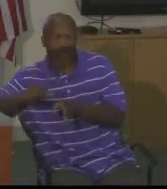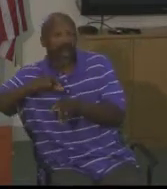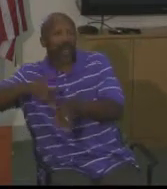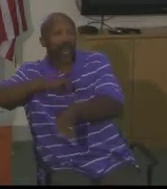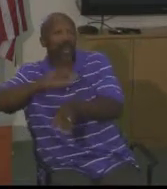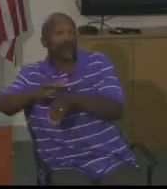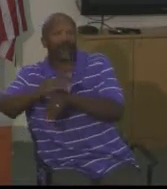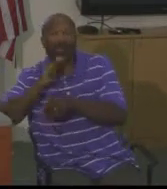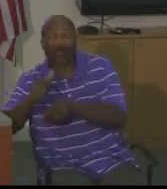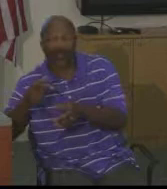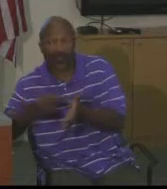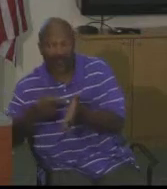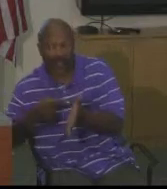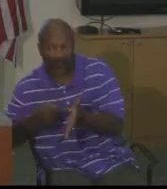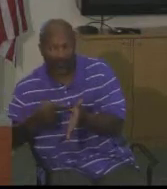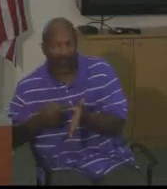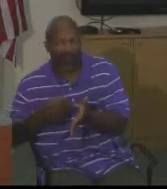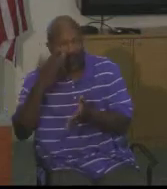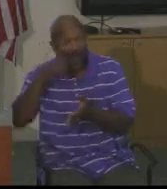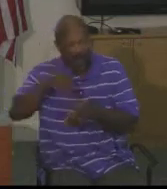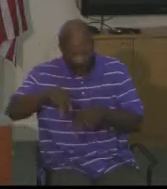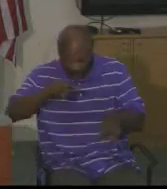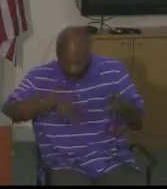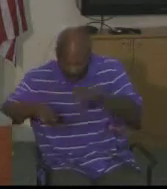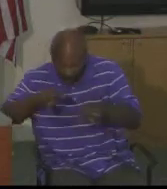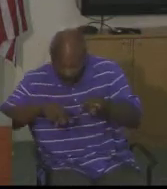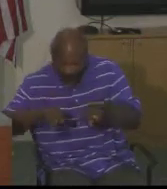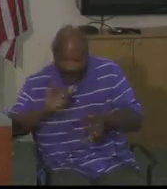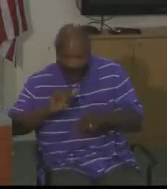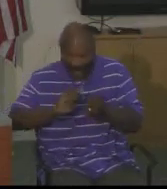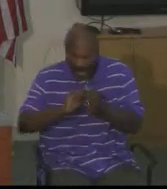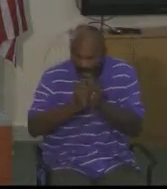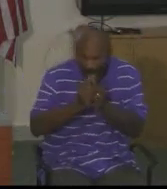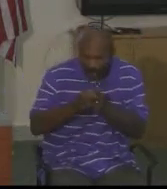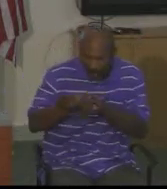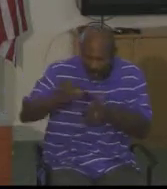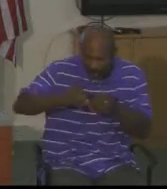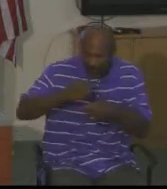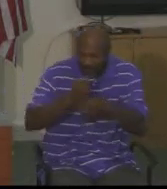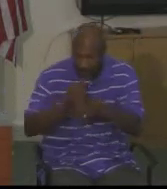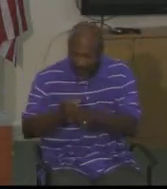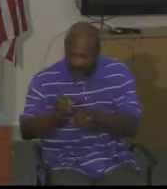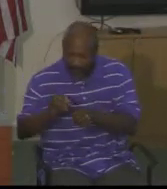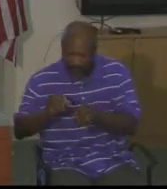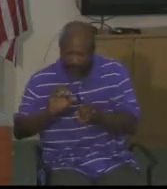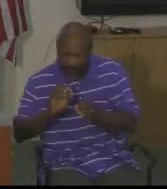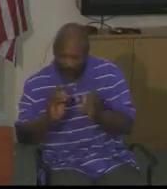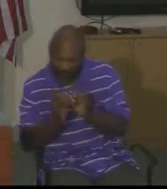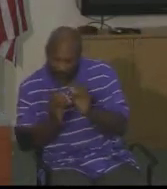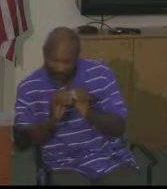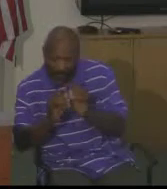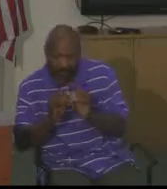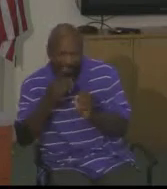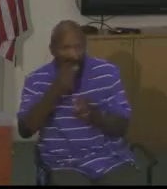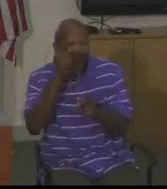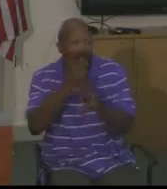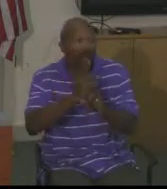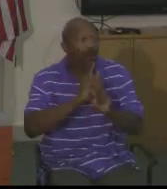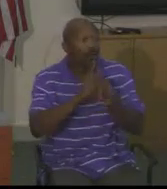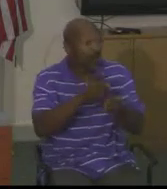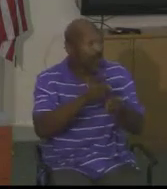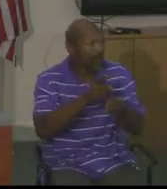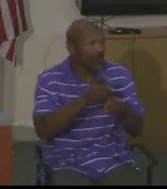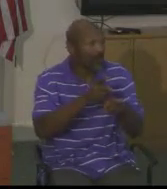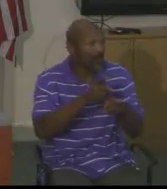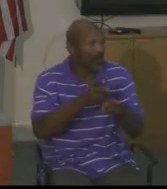survey of how the system is put together. There's a very important order in which you have to put things in, or